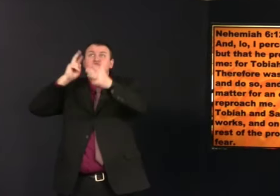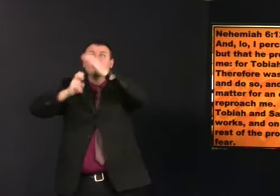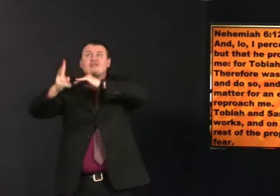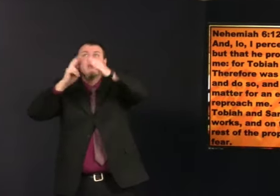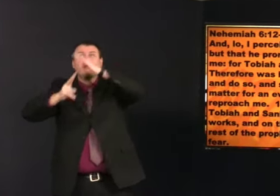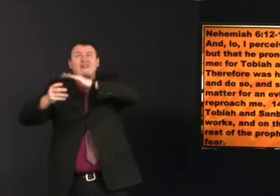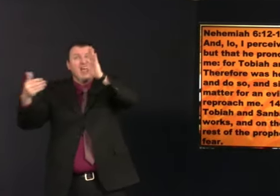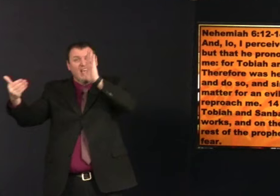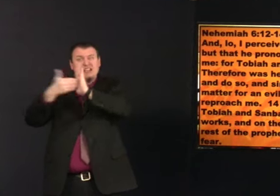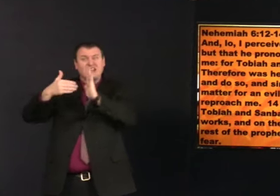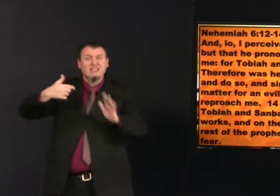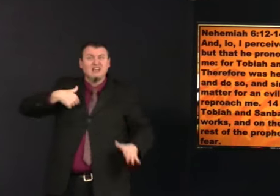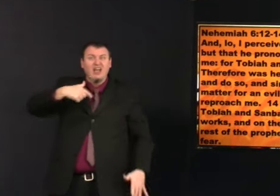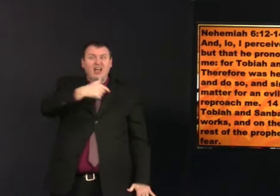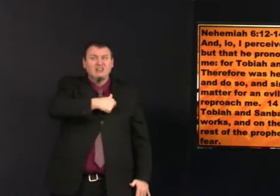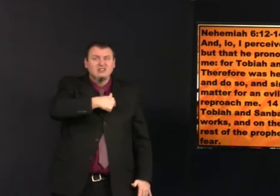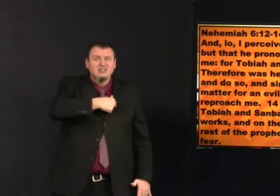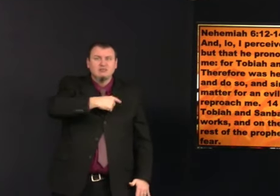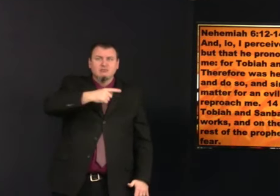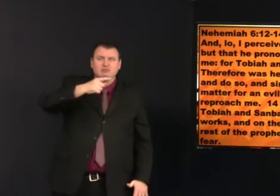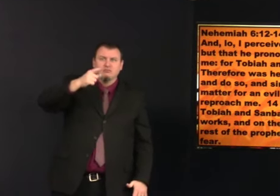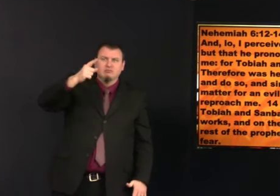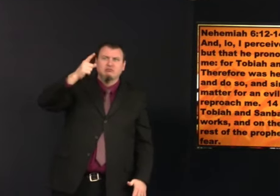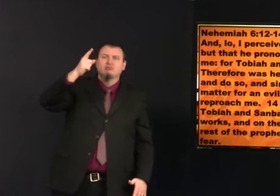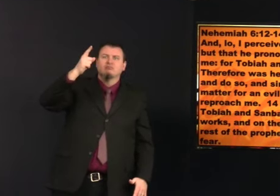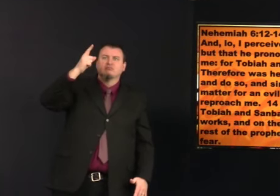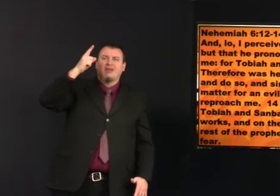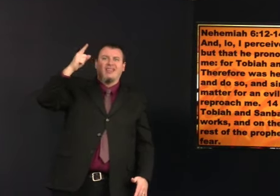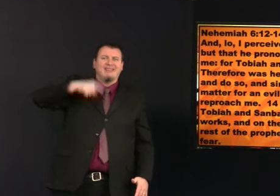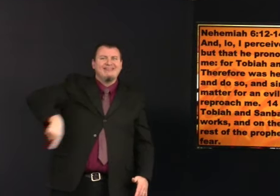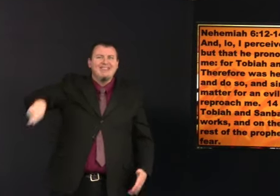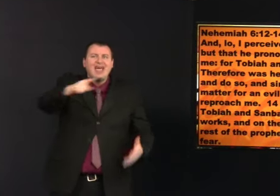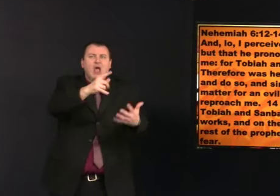take care of her, and all these other prophets.